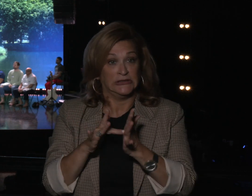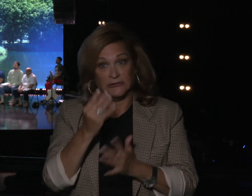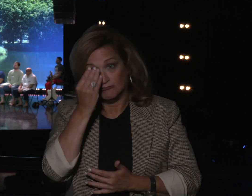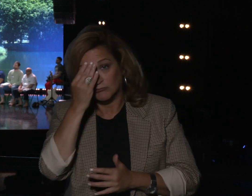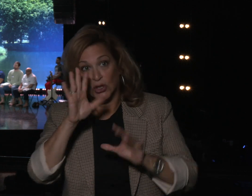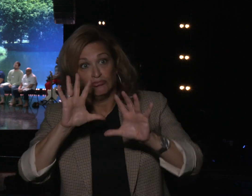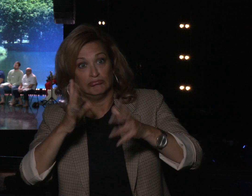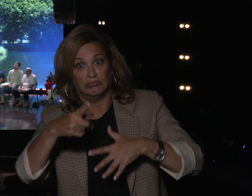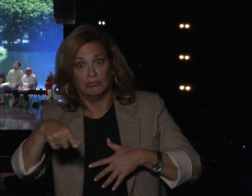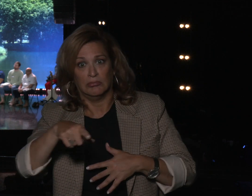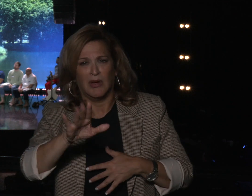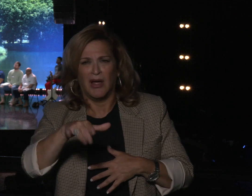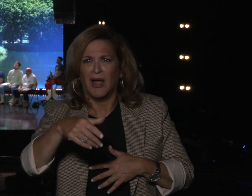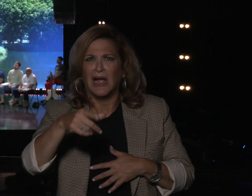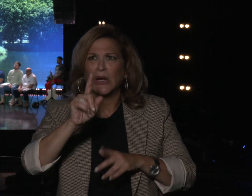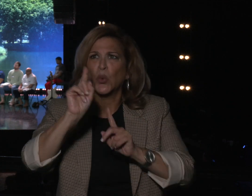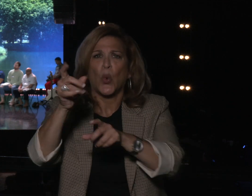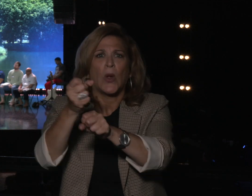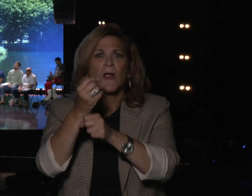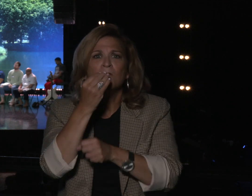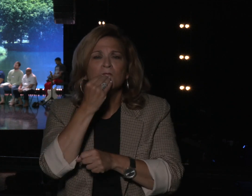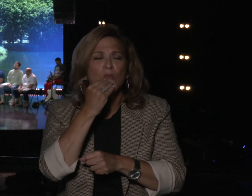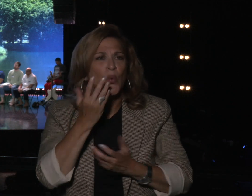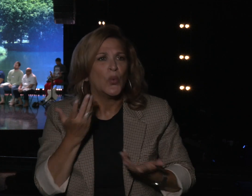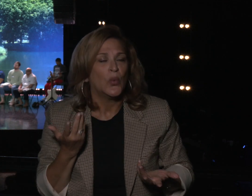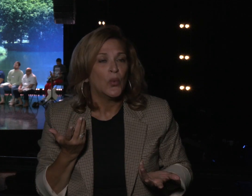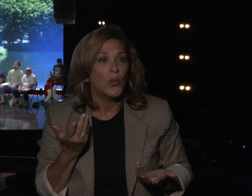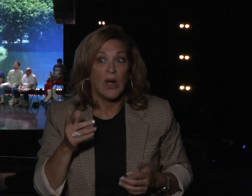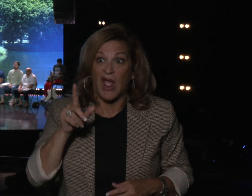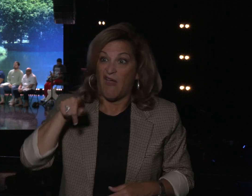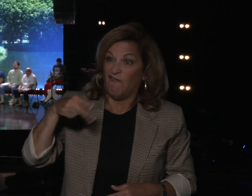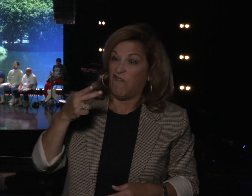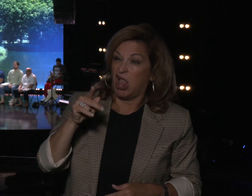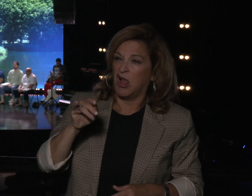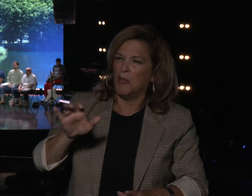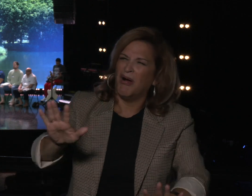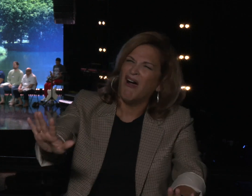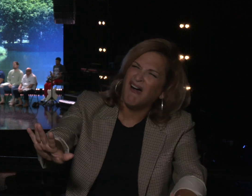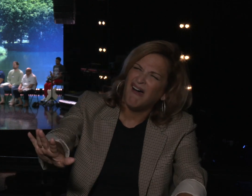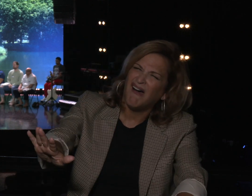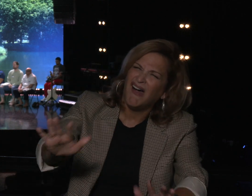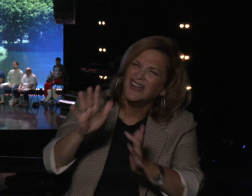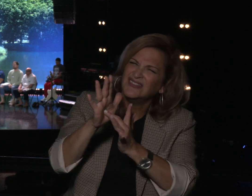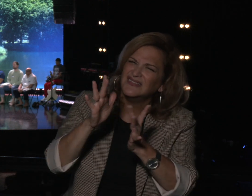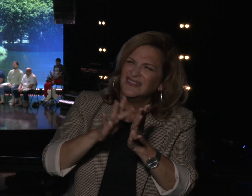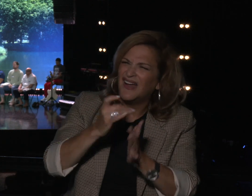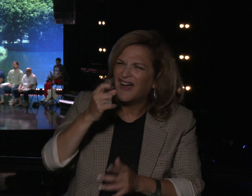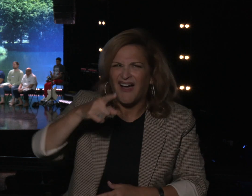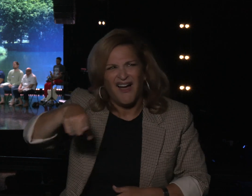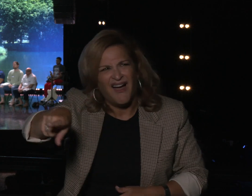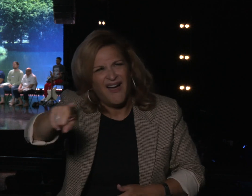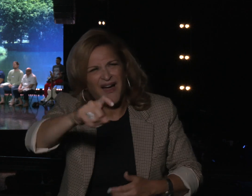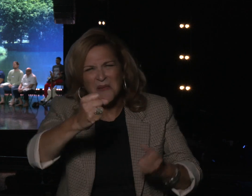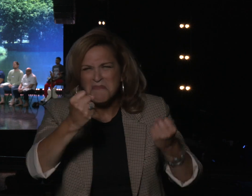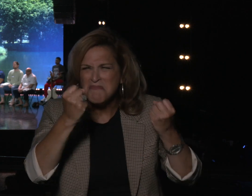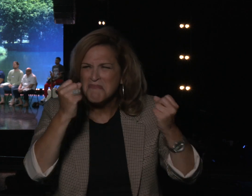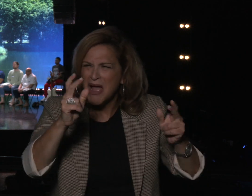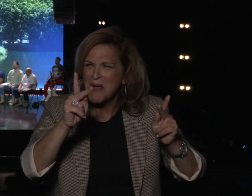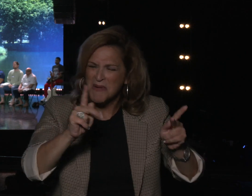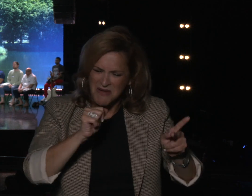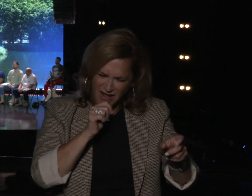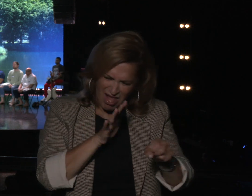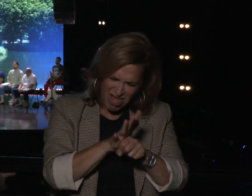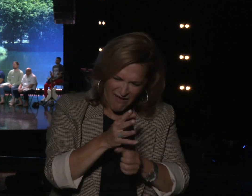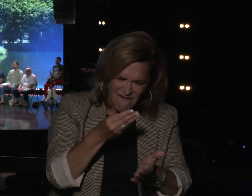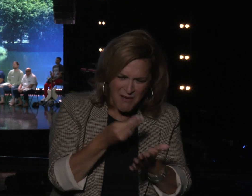It was Philip who said, Jesus, it'll take over a year's wages to be able to buy enough food to